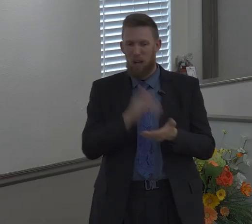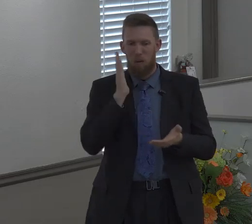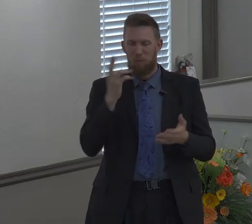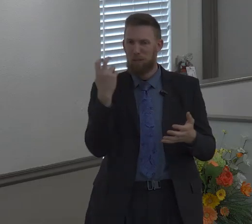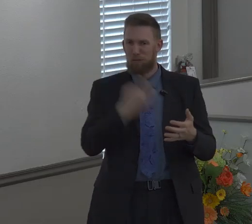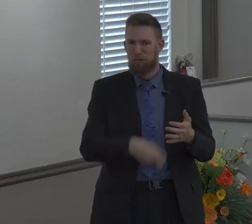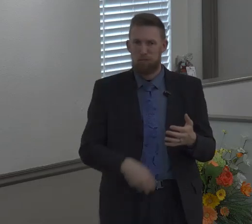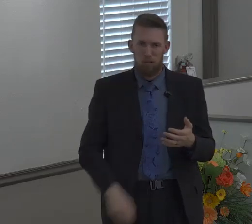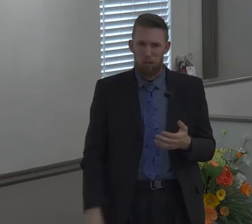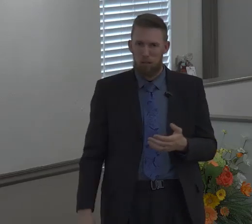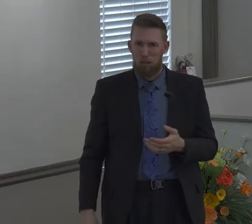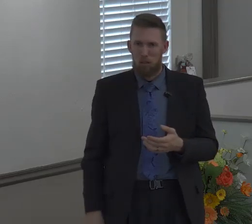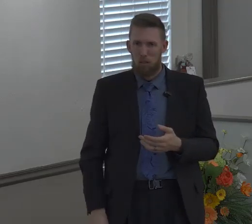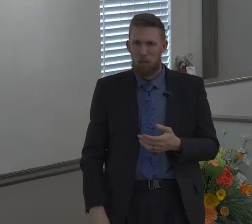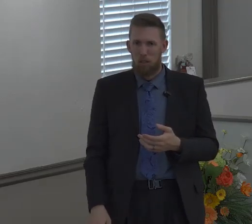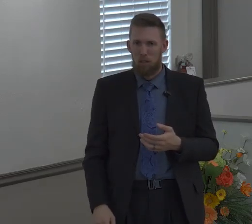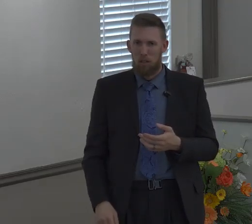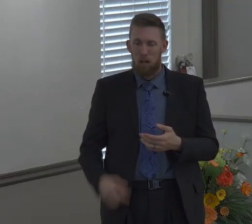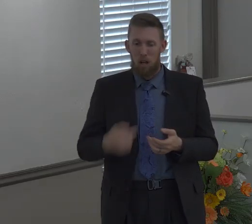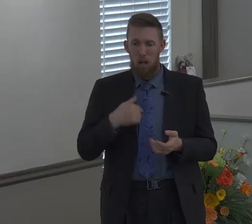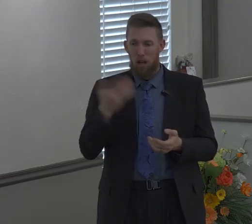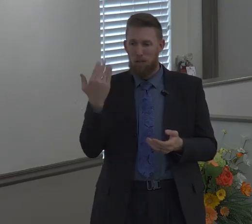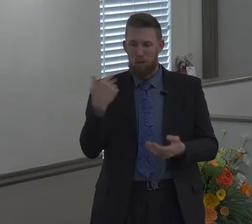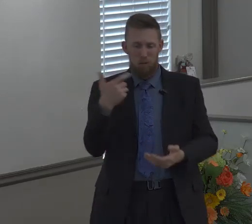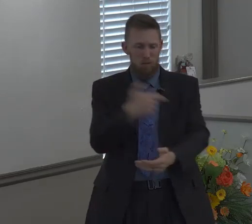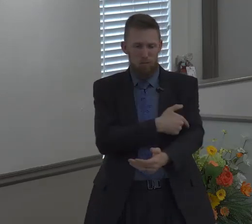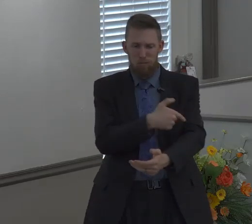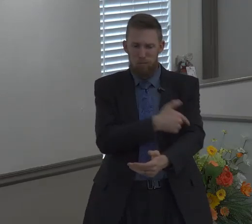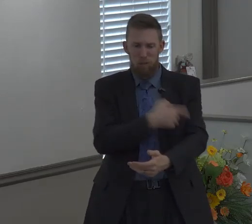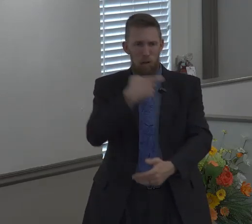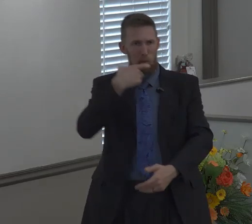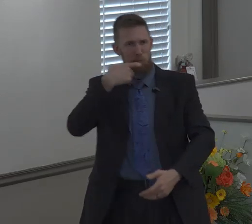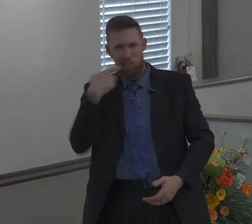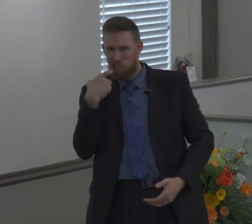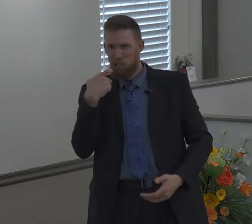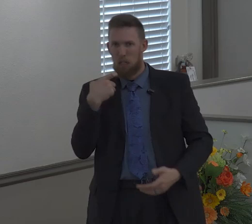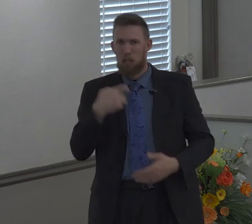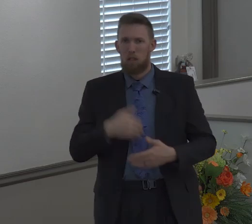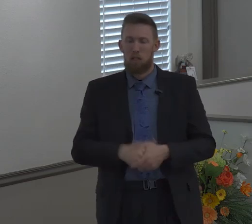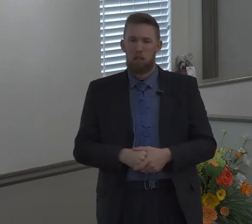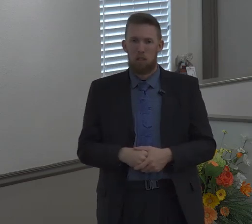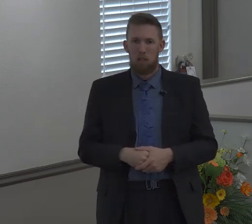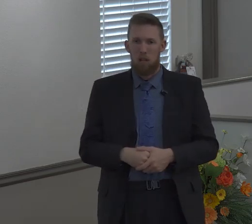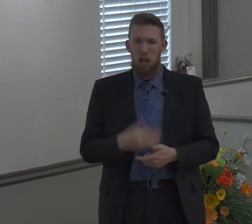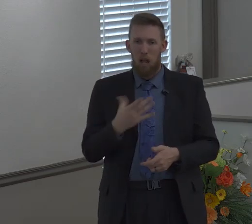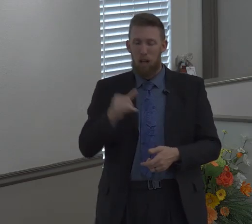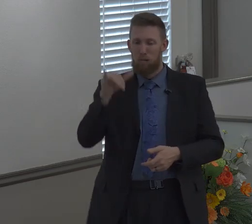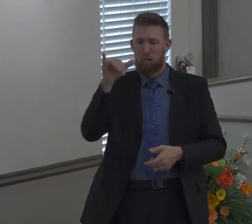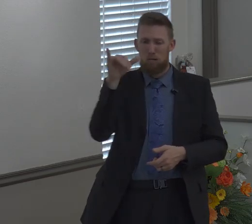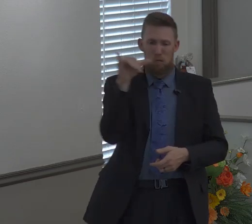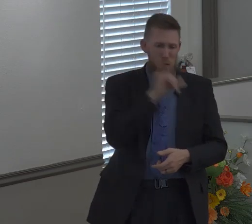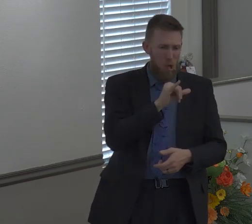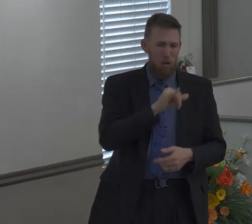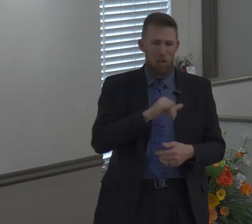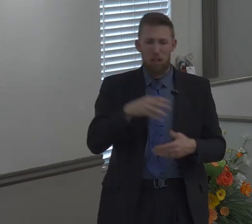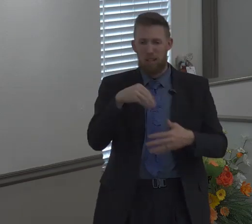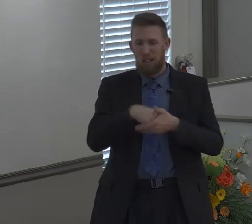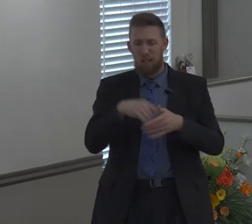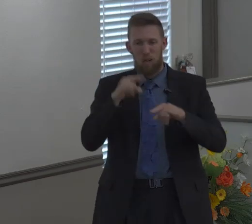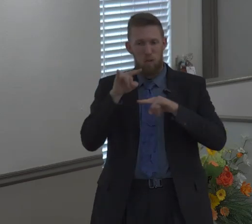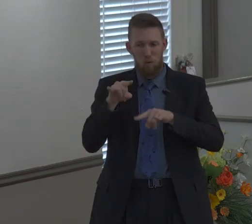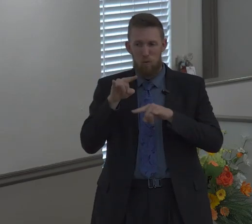junk. A hardcore drug addict, rock musician, who needed to have